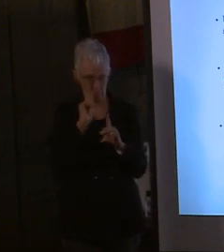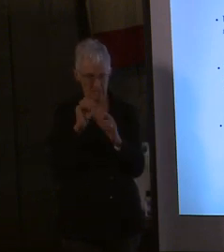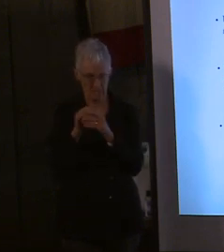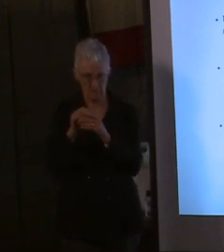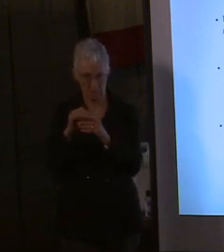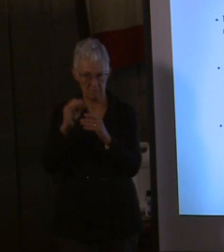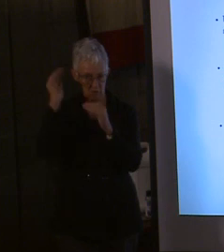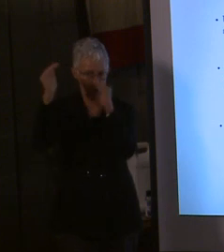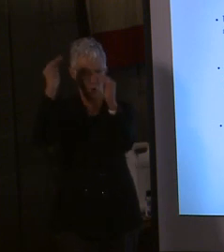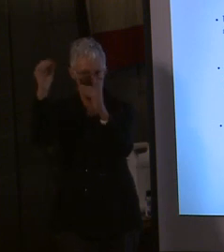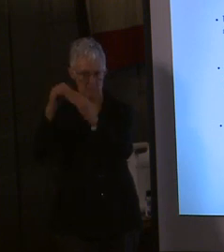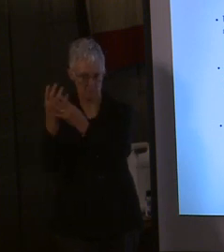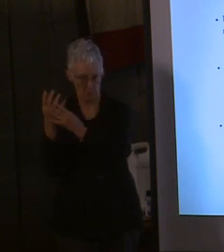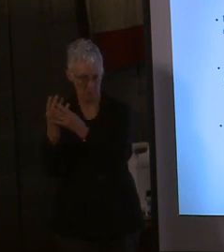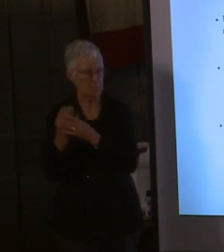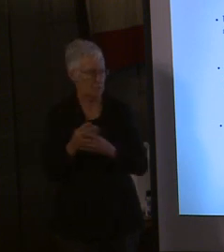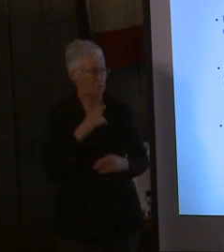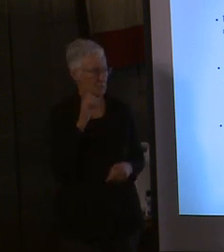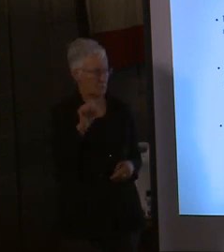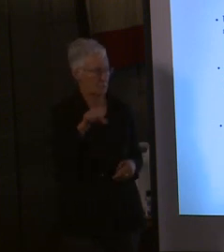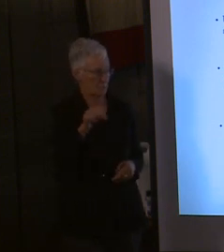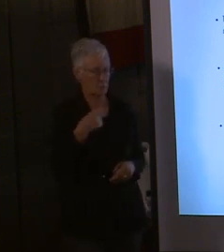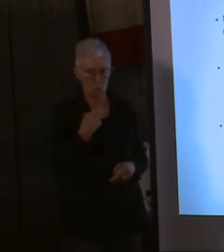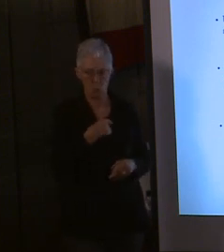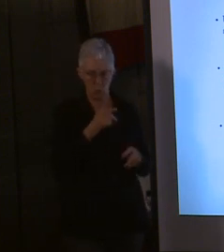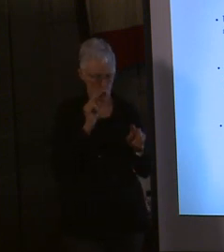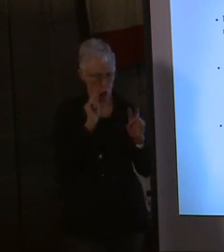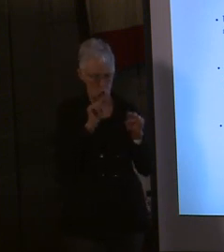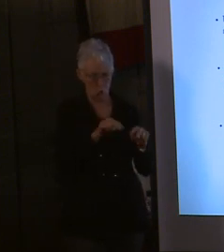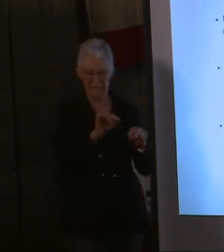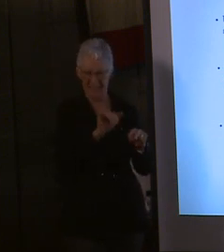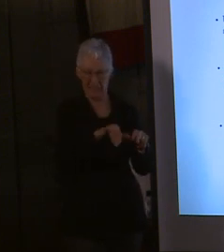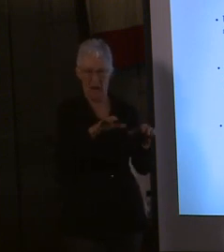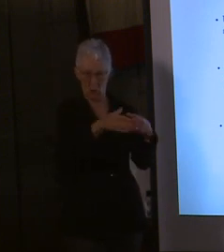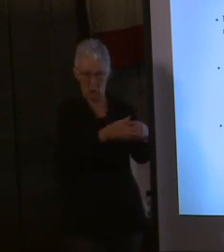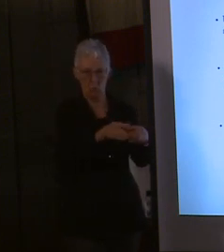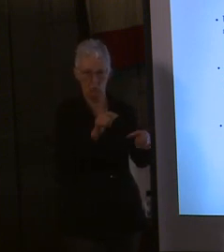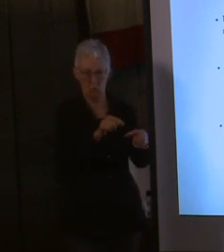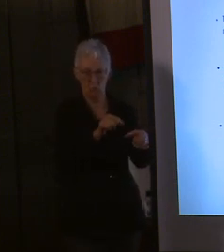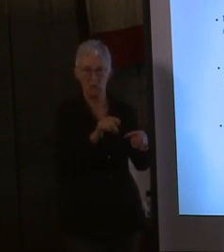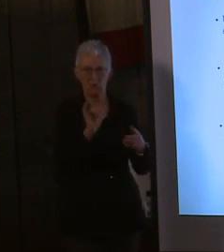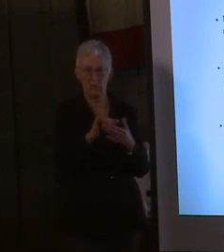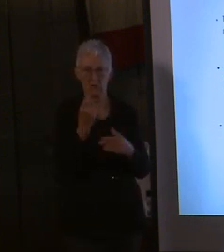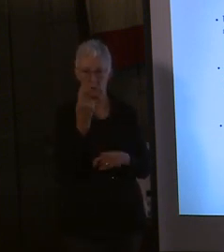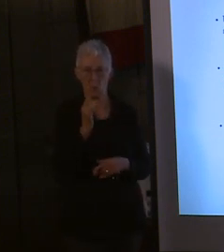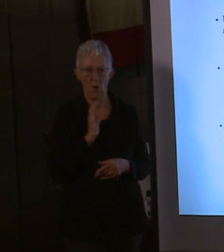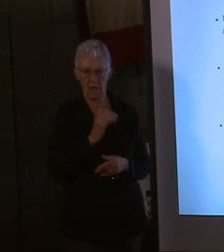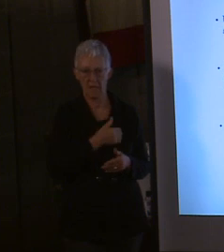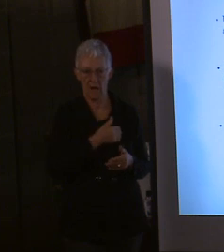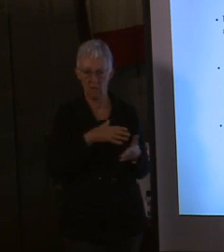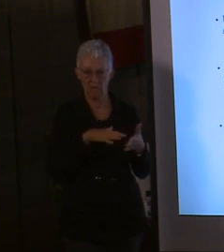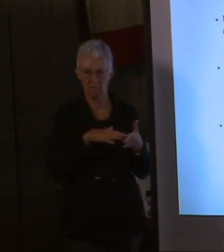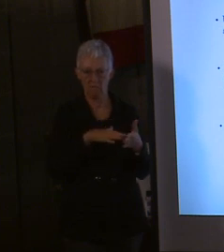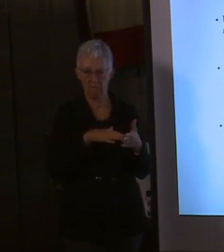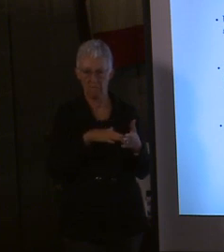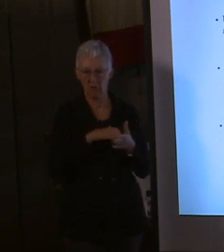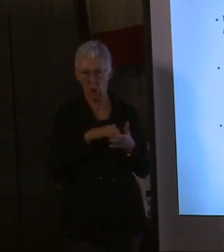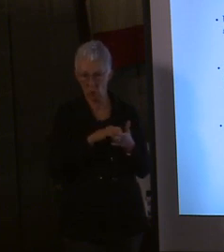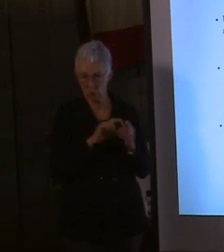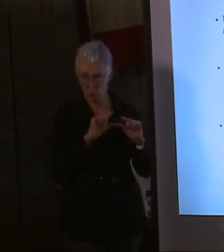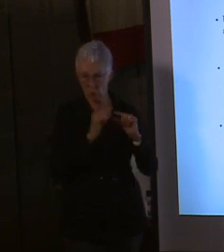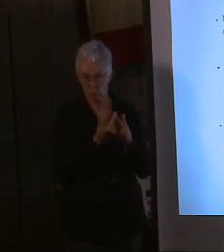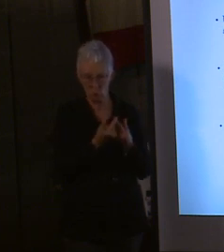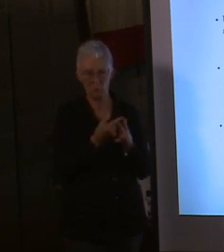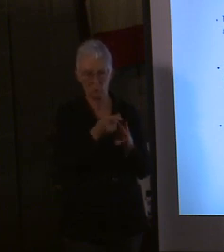mistaken. My response to that is that, yes, we are looking at that group as one of our vulnerable phase 1 populations as we